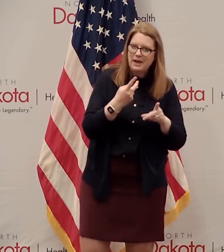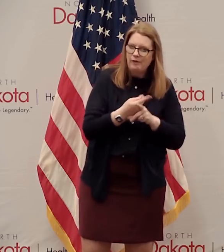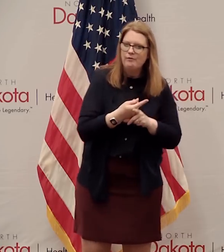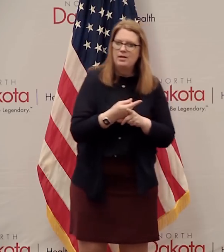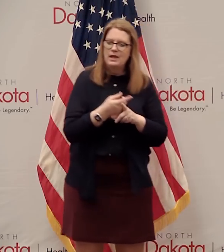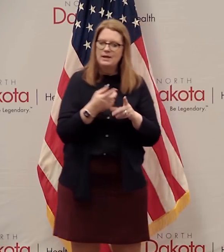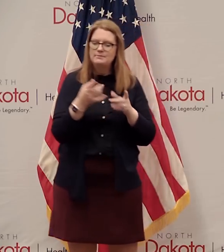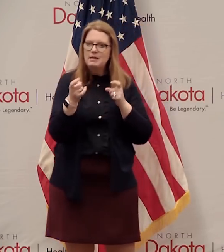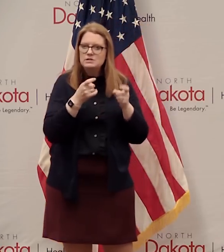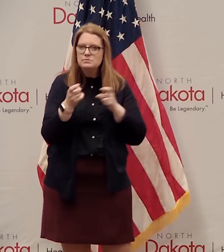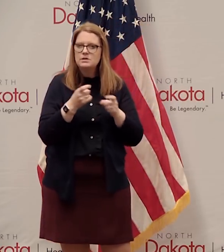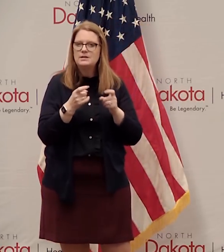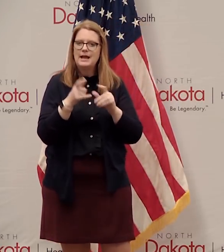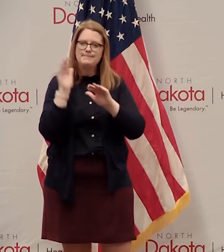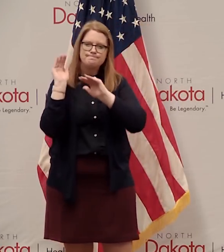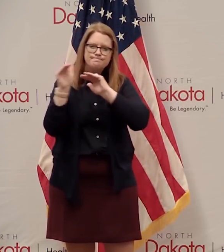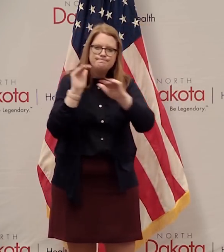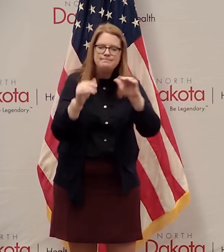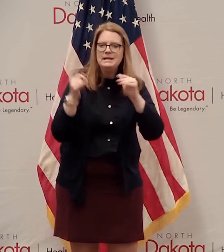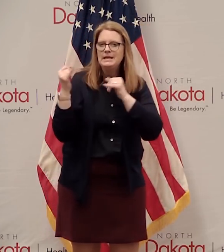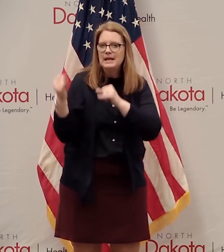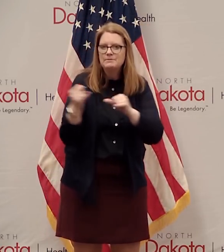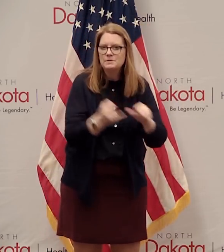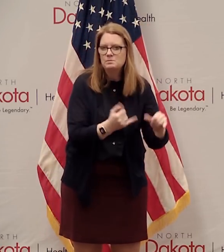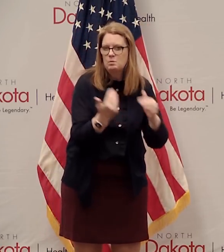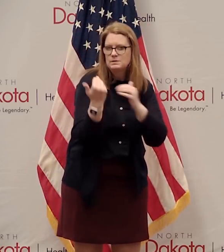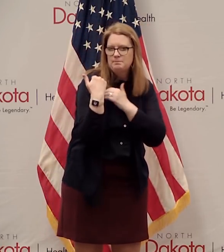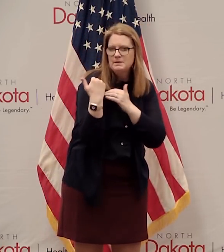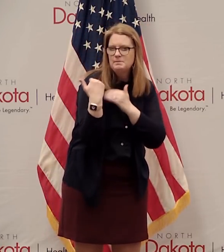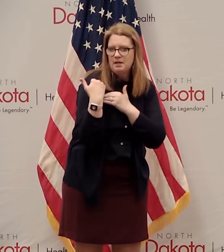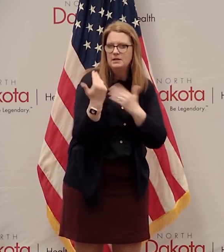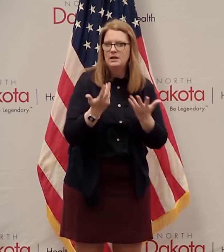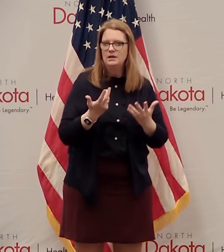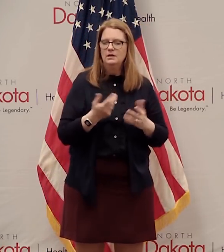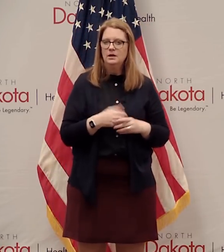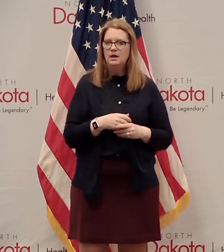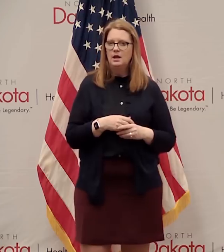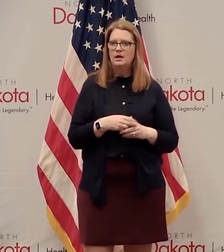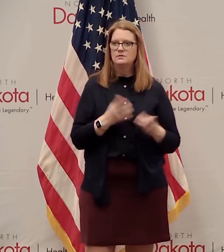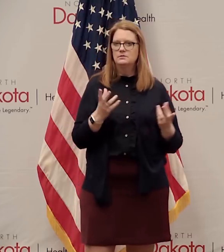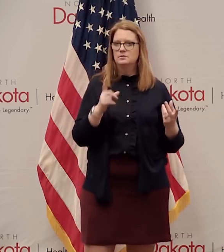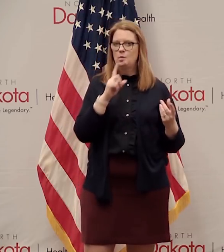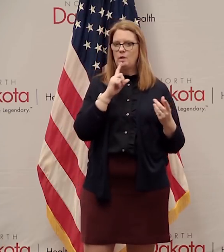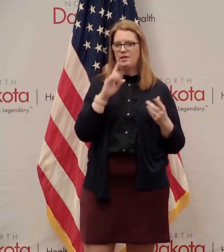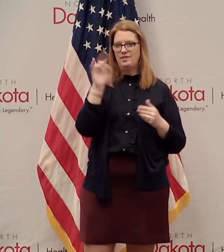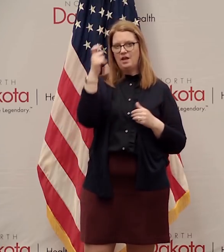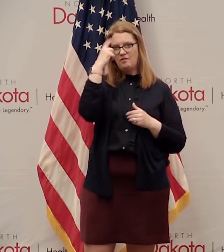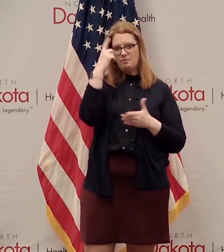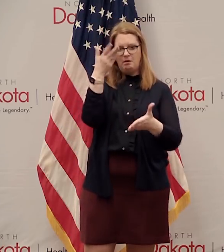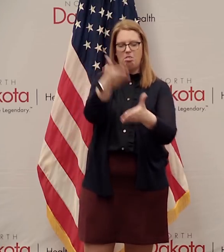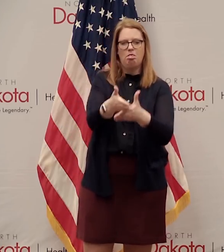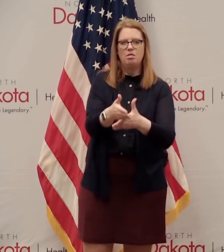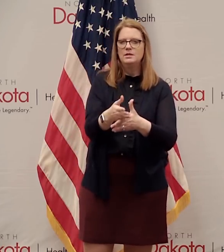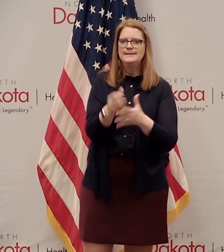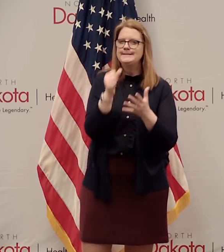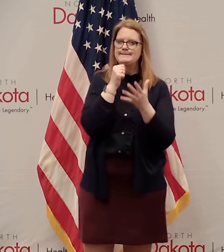on individual responsibility and a very light touch from the standpoint of the government. And we,